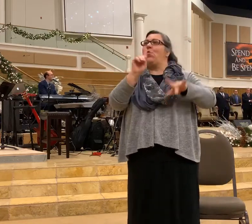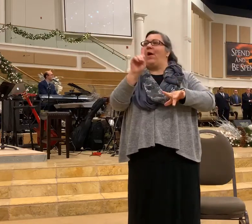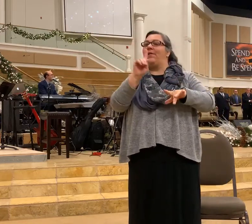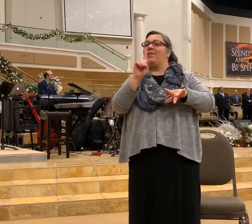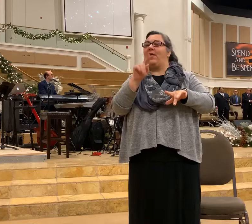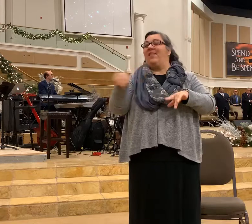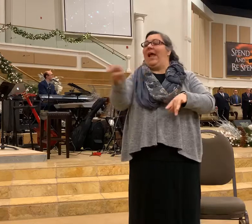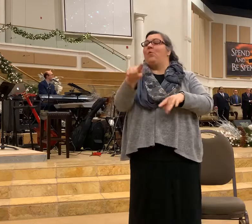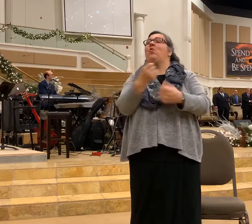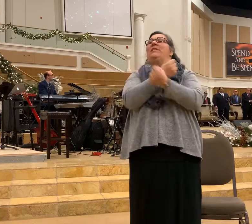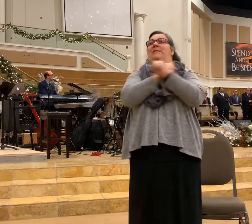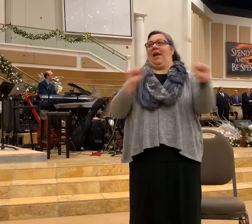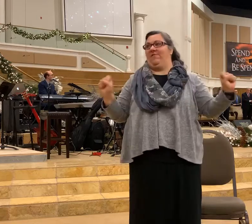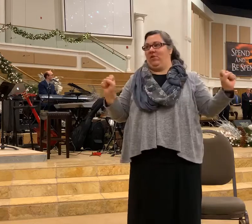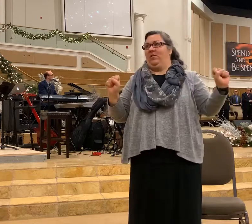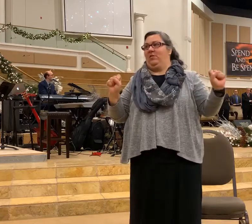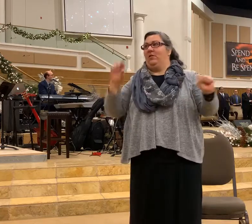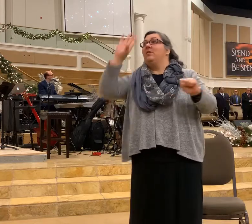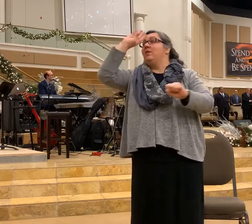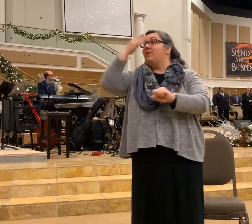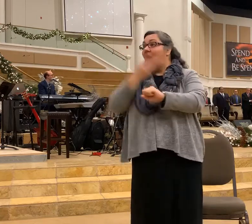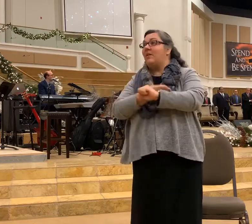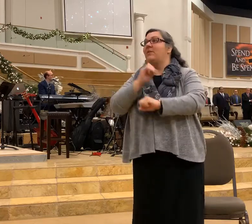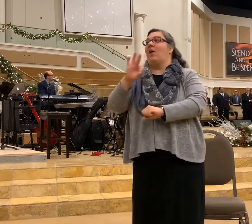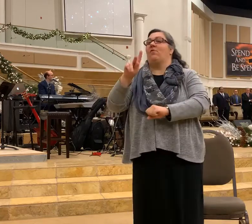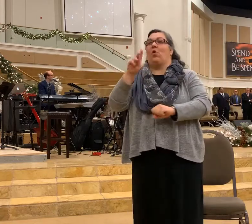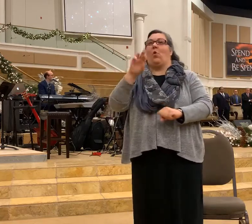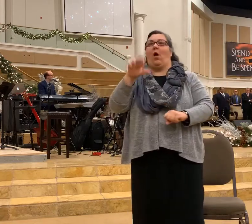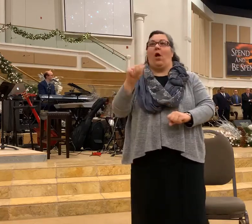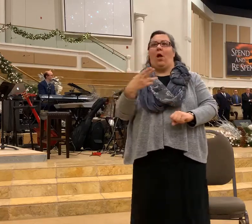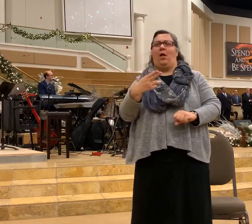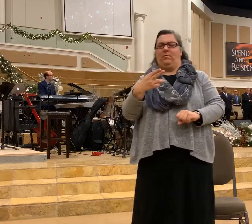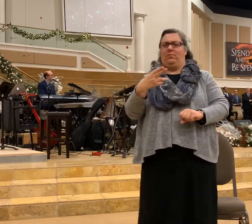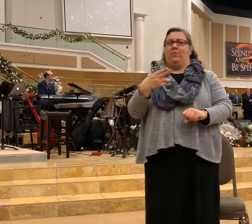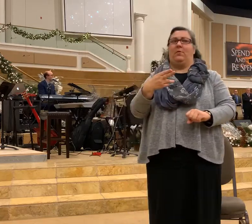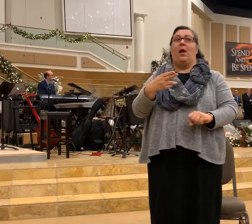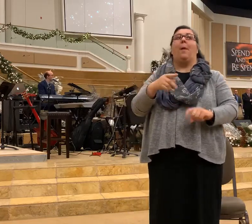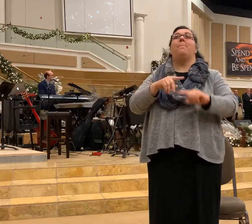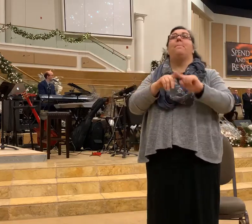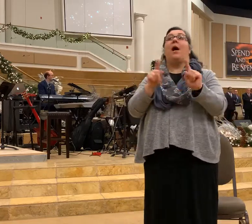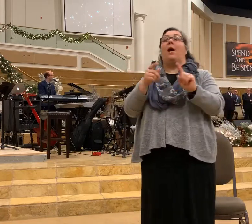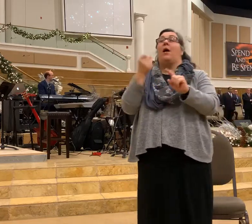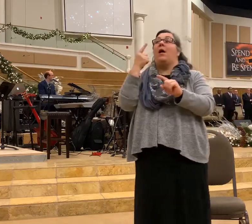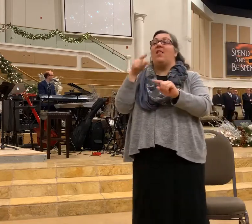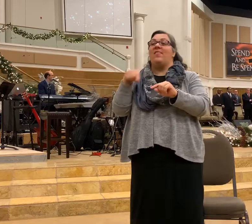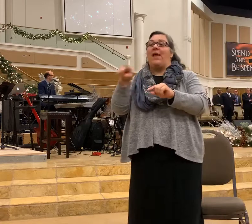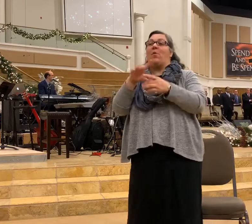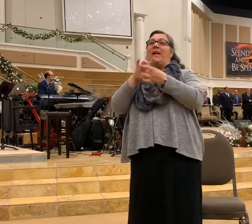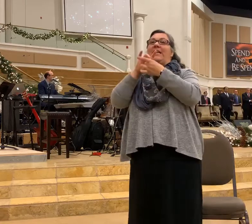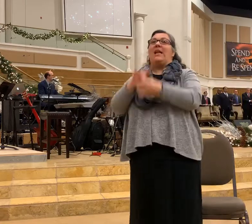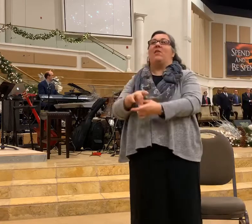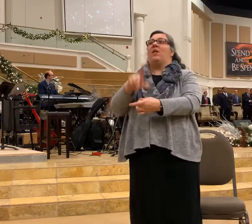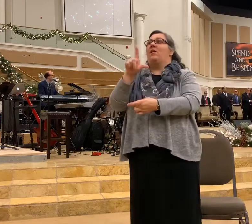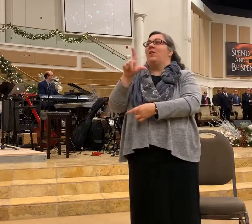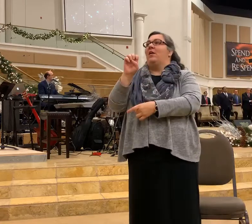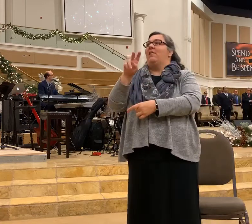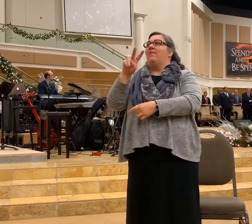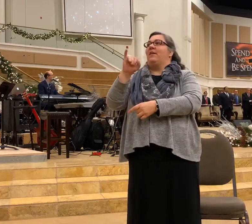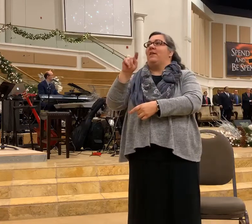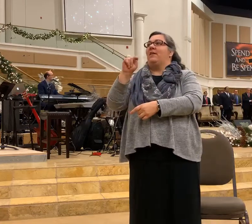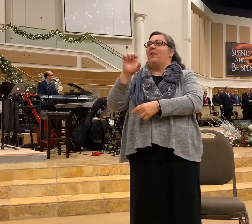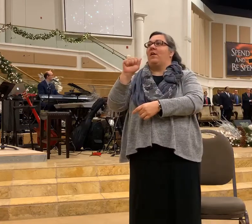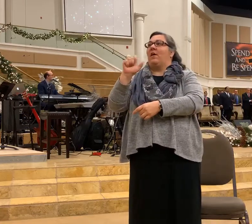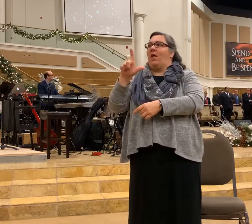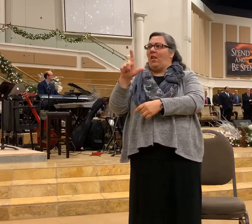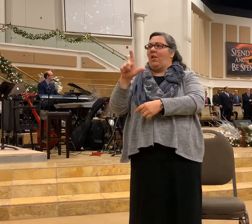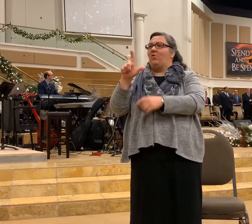spared. And so where did they go? They had nowhere to go, but they were of the Levitical tribe. And so they were brought